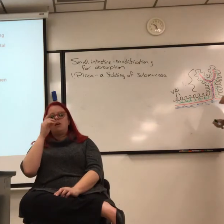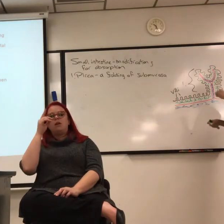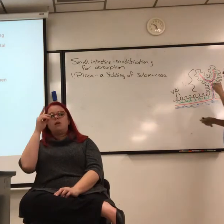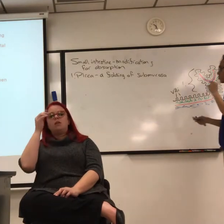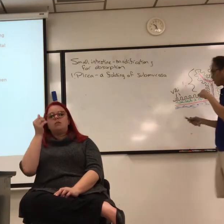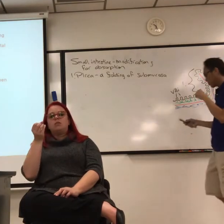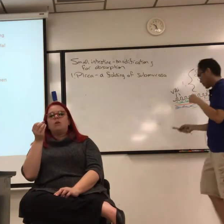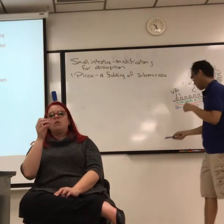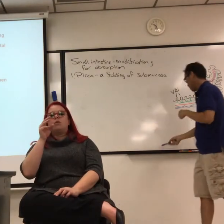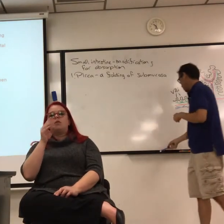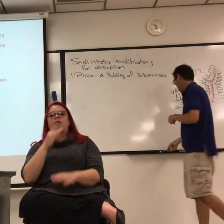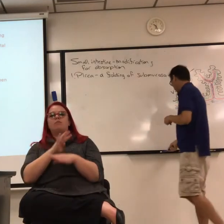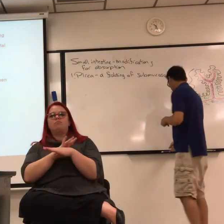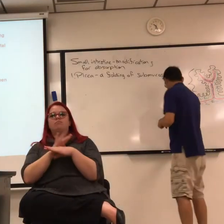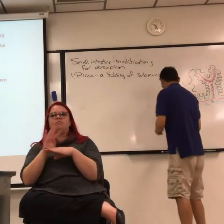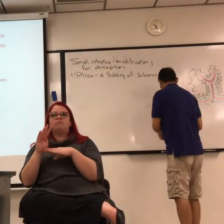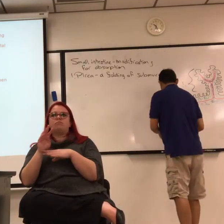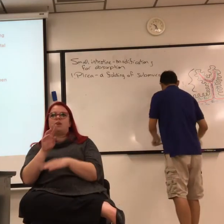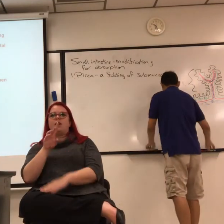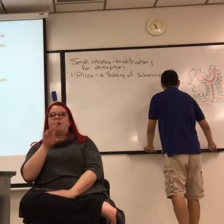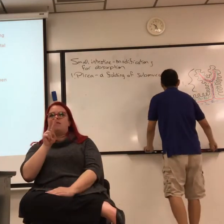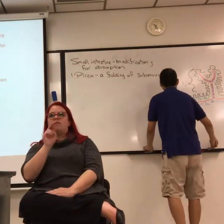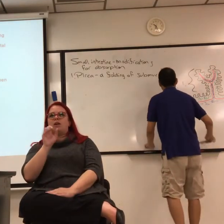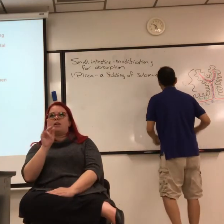are a folding of the mucosa.